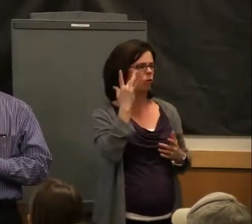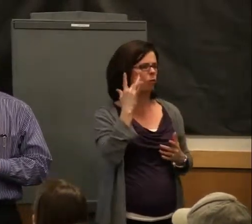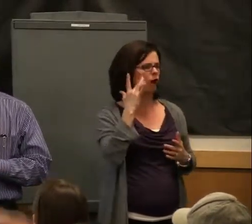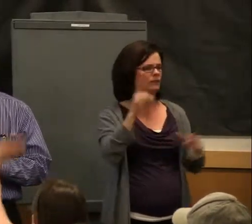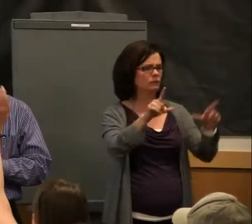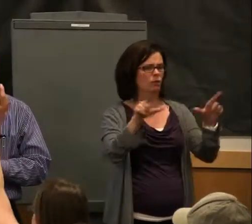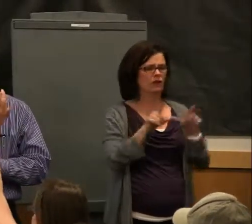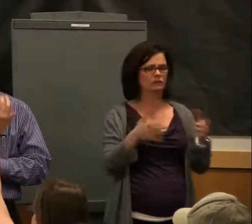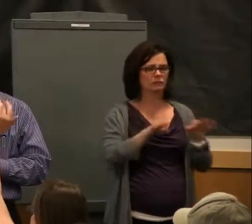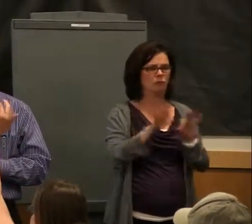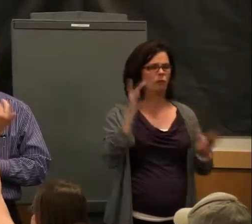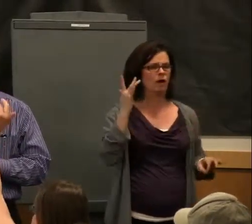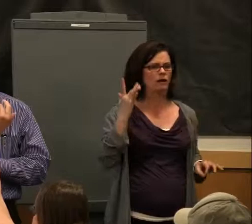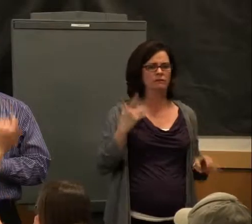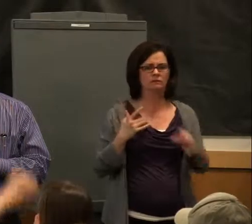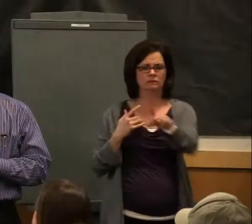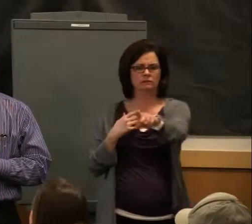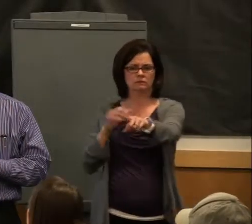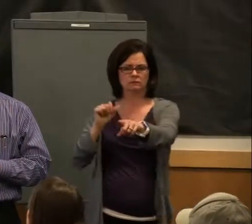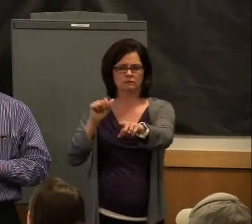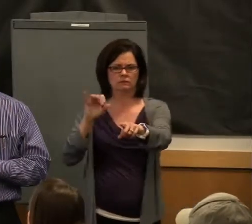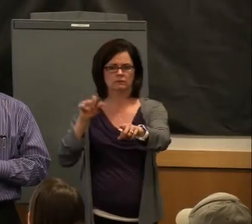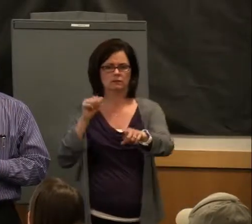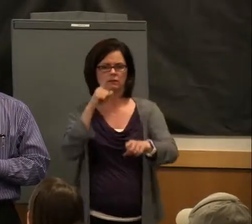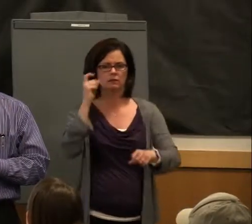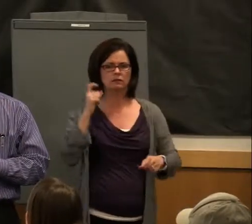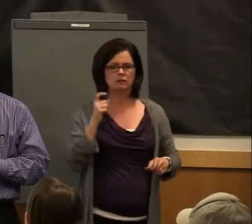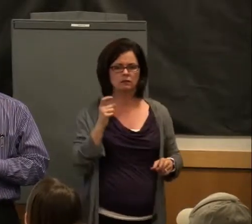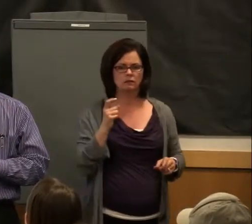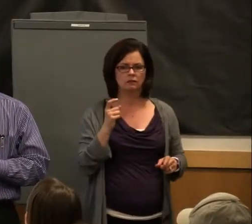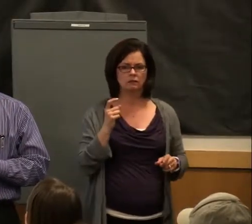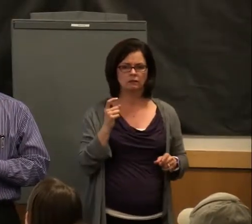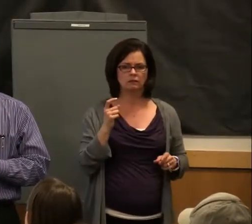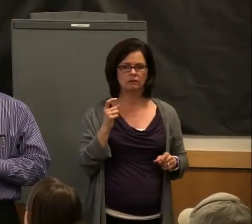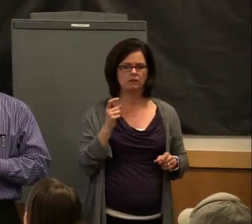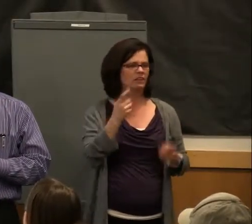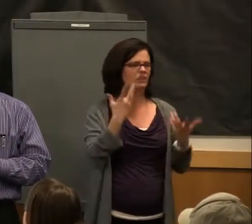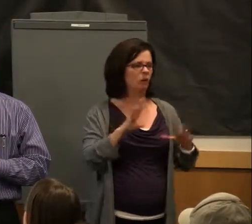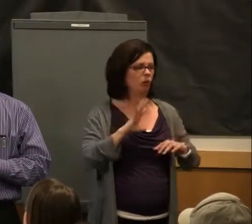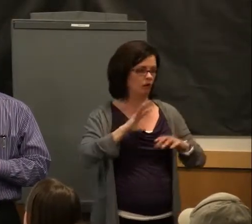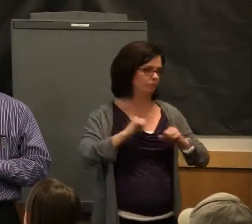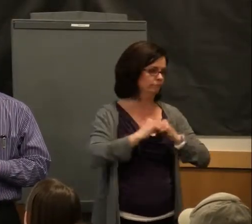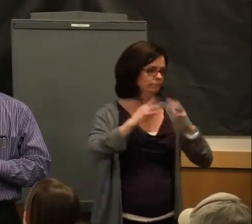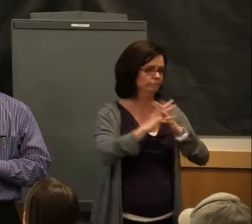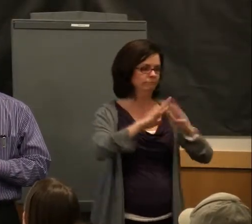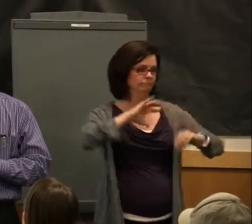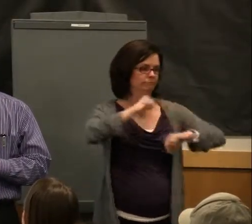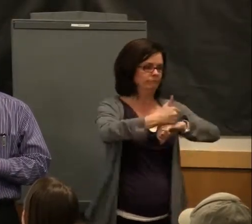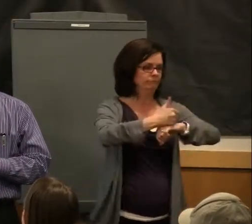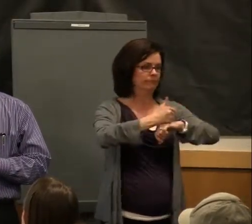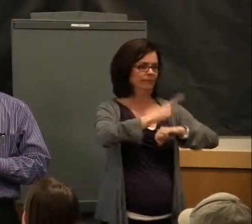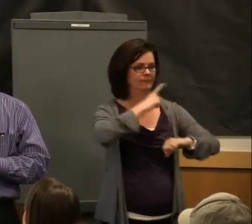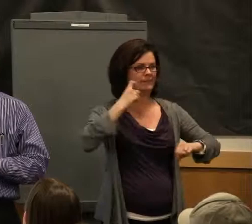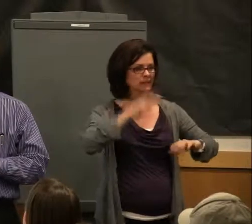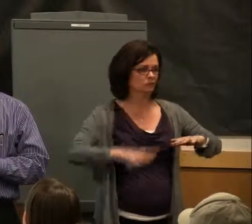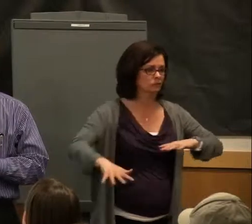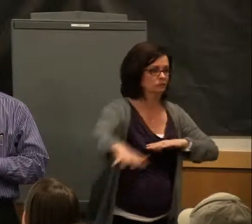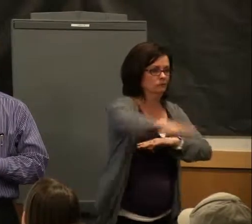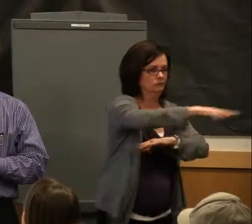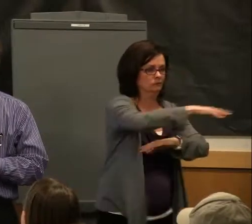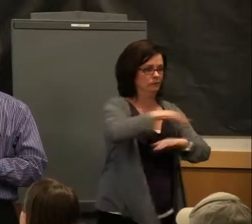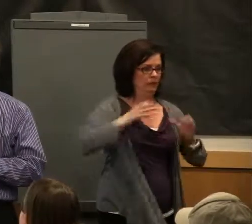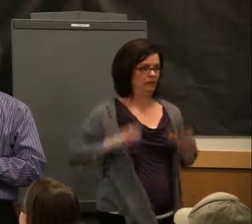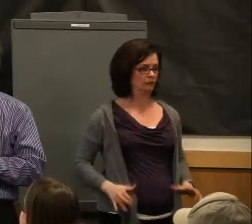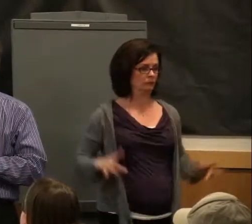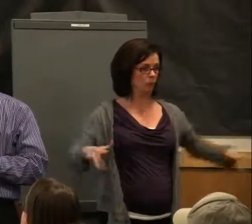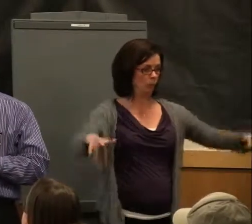important? Alyssa? Because you don't want to put it in the middle of a desert where you're not going to have any customers. Right.